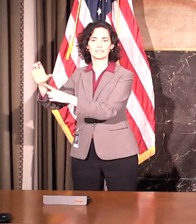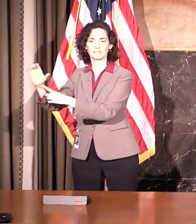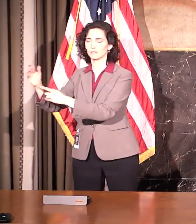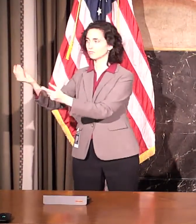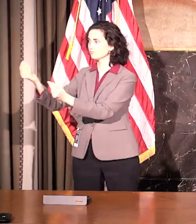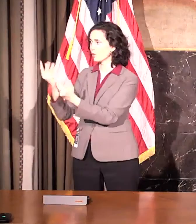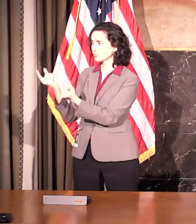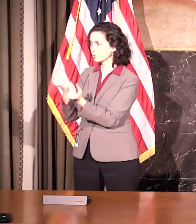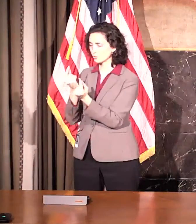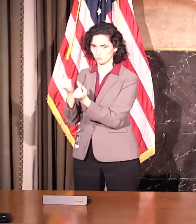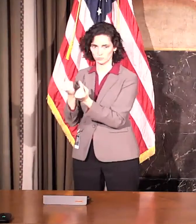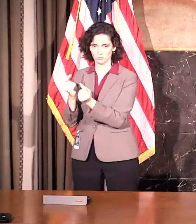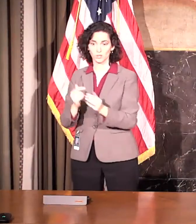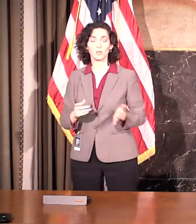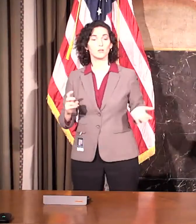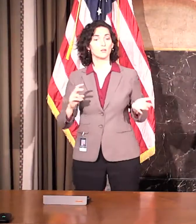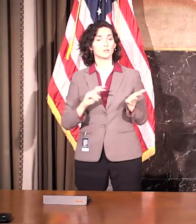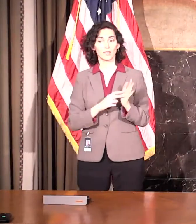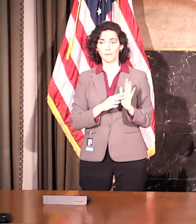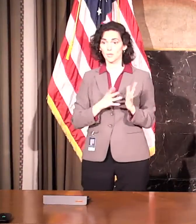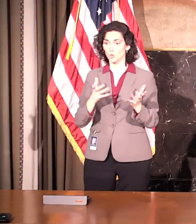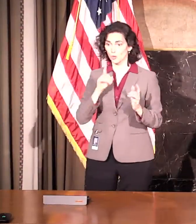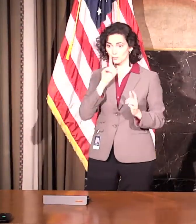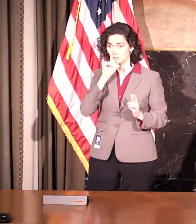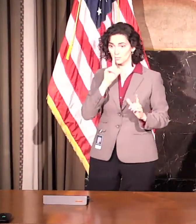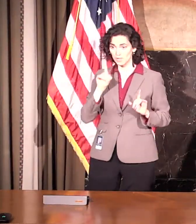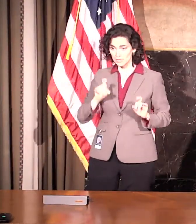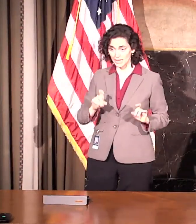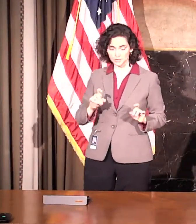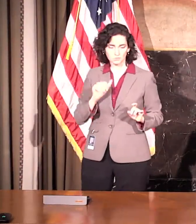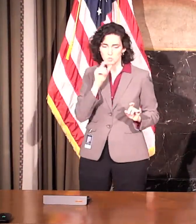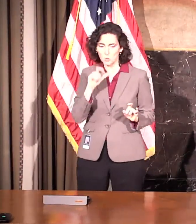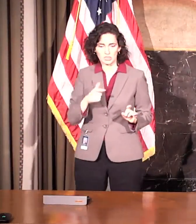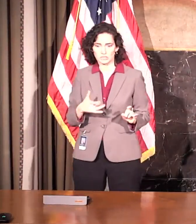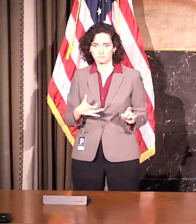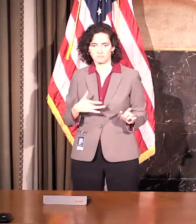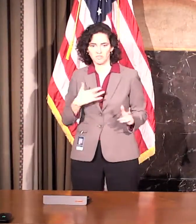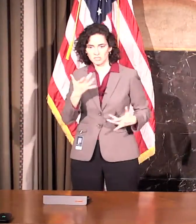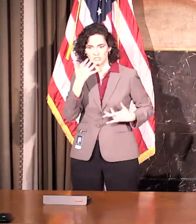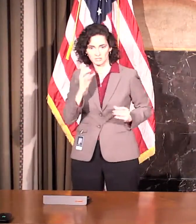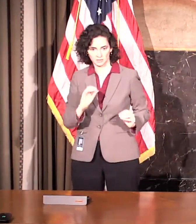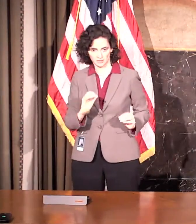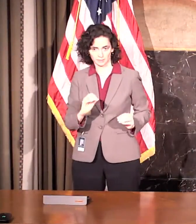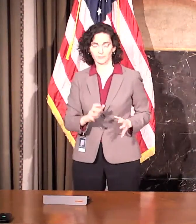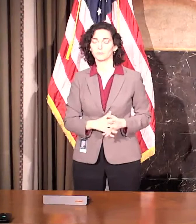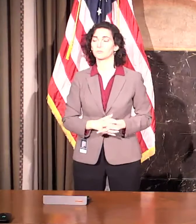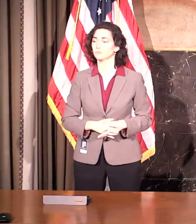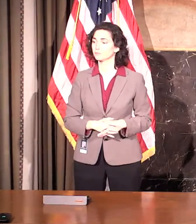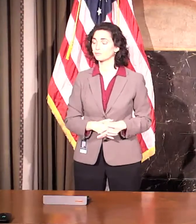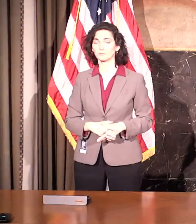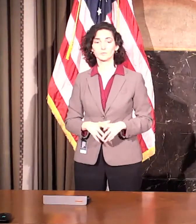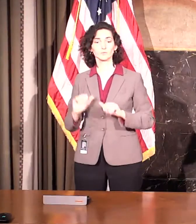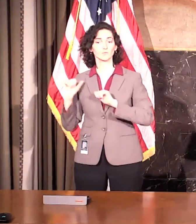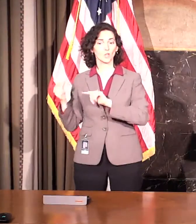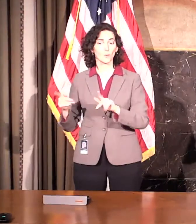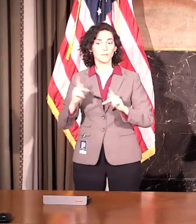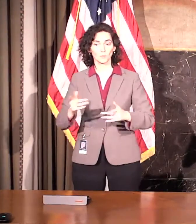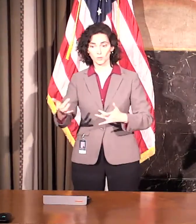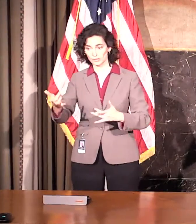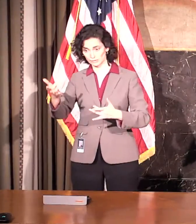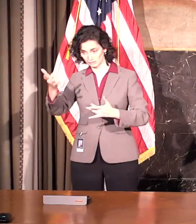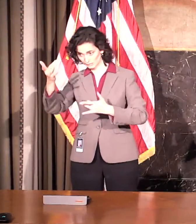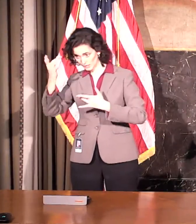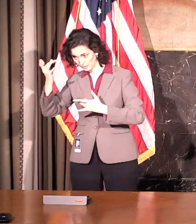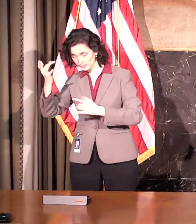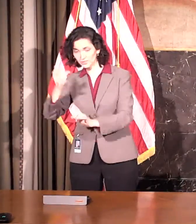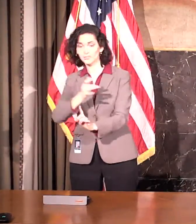So you don't have to have symptoms before you test. And while we think up to 50% of all cases are asymptomatic, it is now